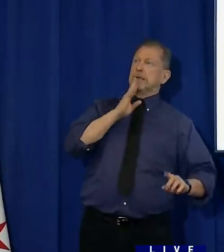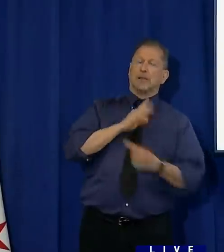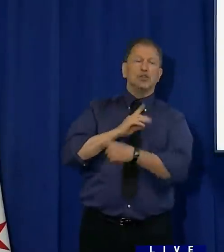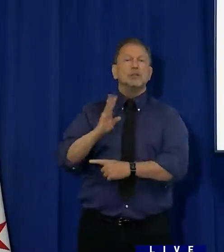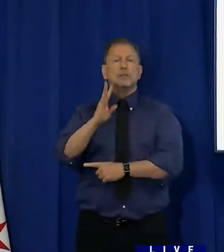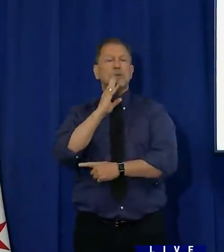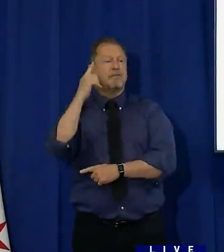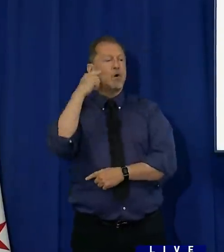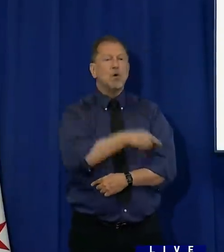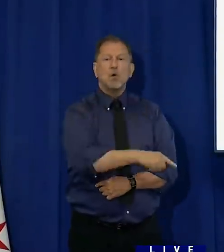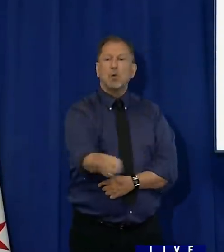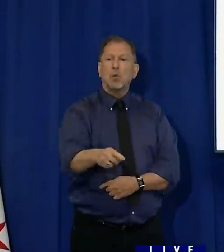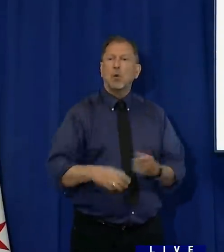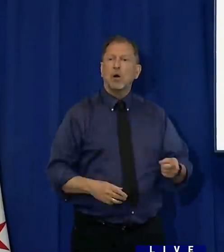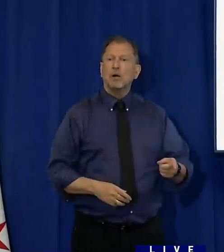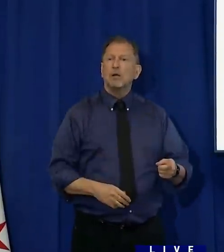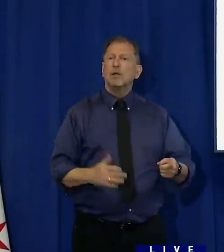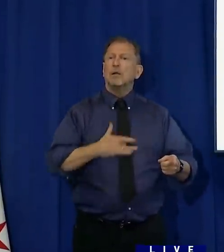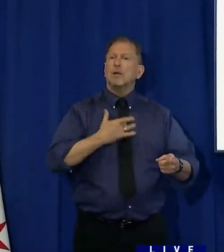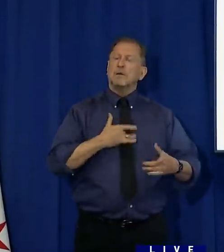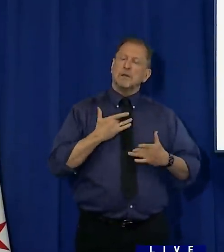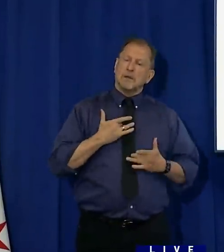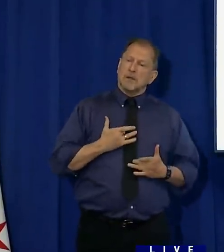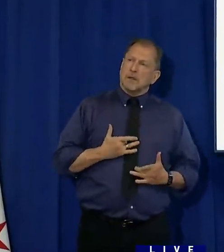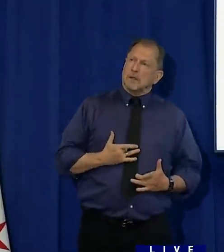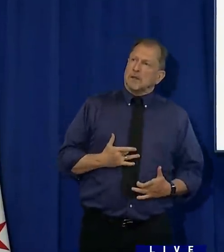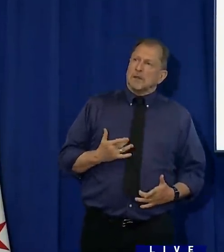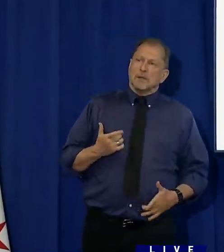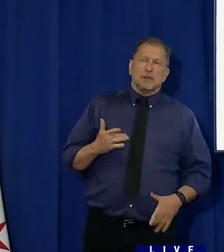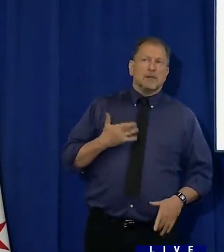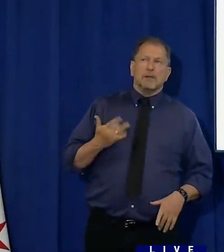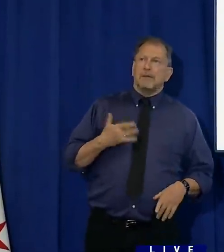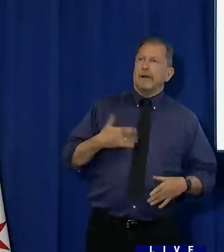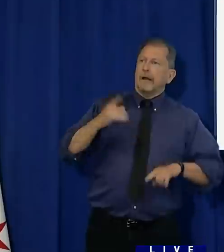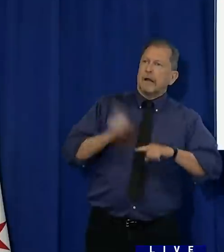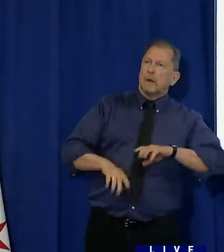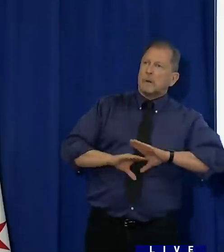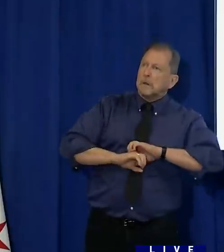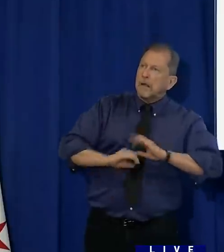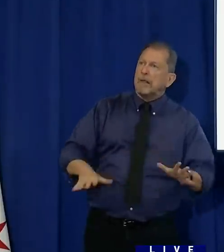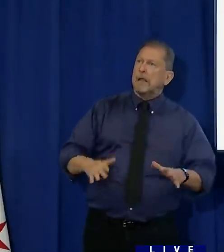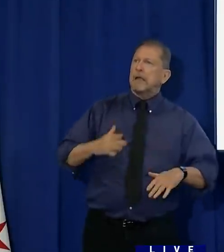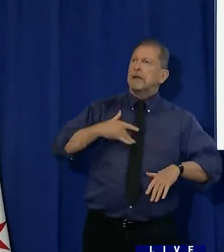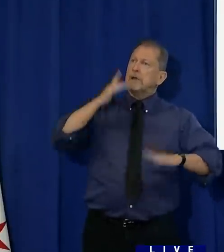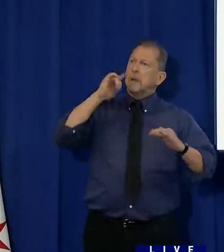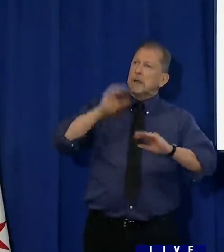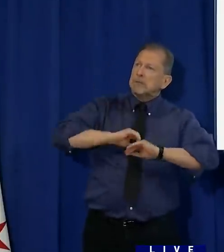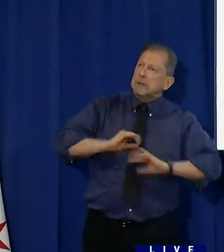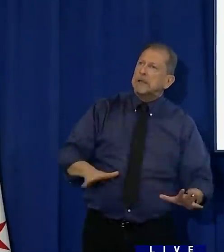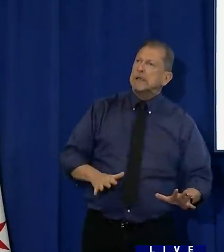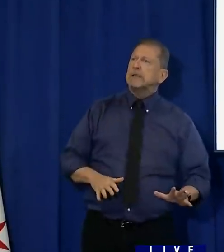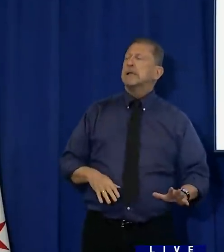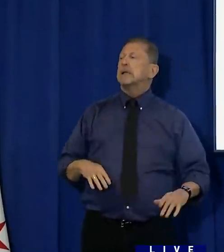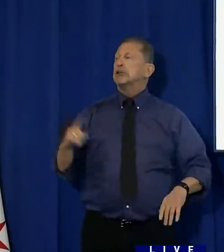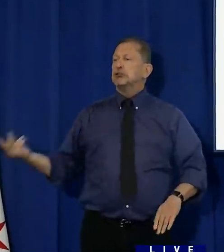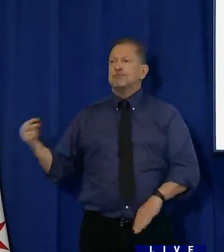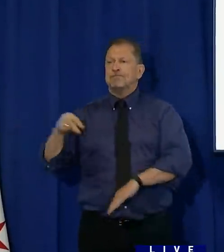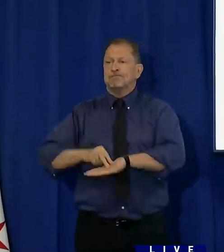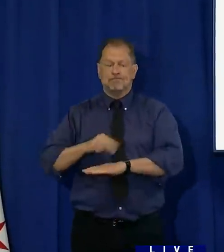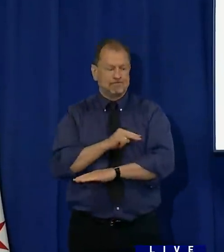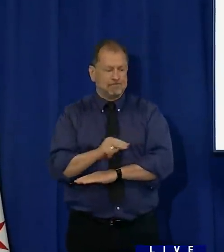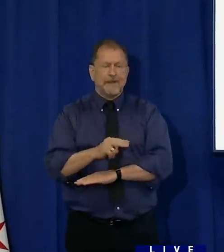mostly quiet desperation, but sometimes demonstrated